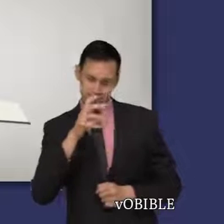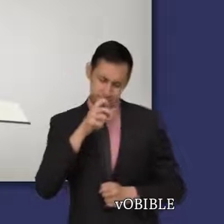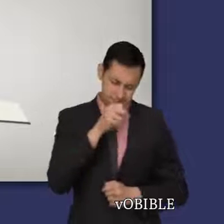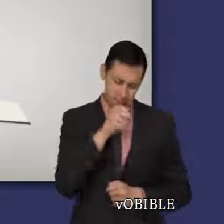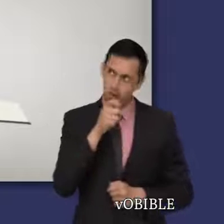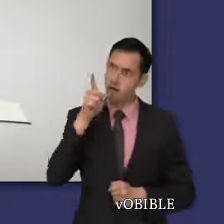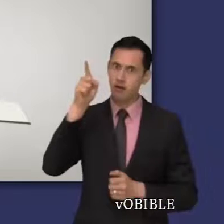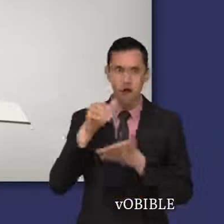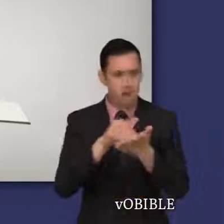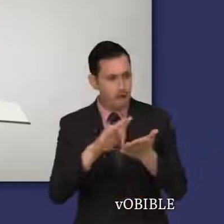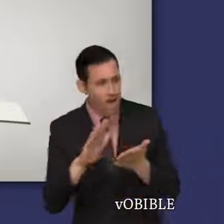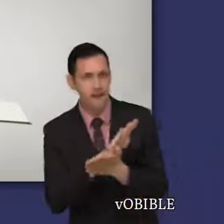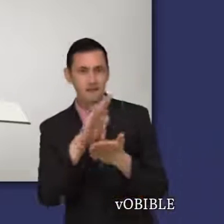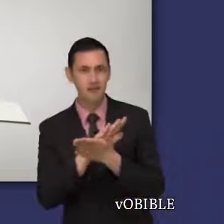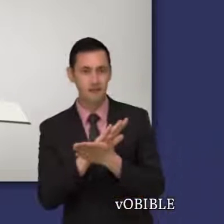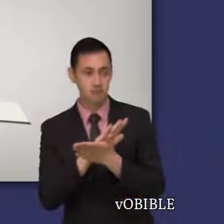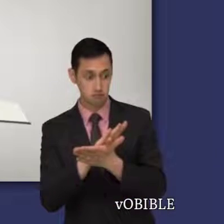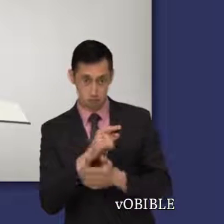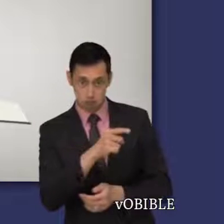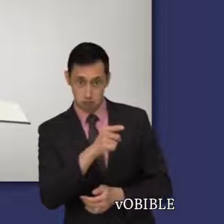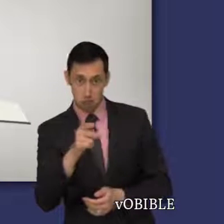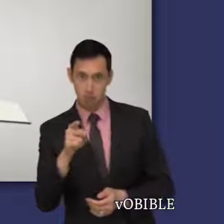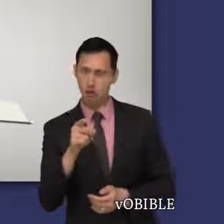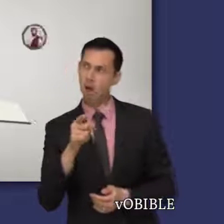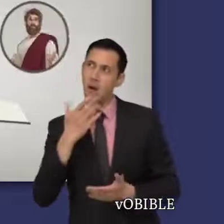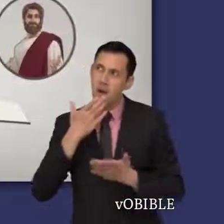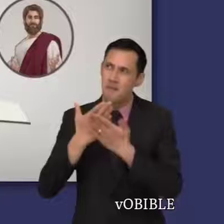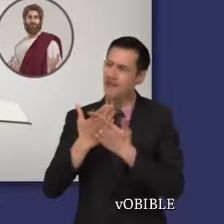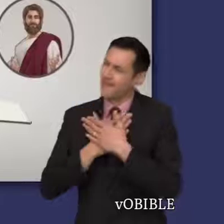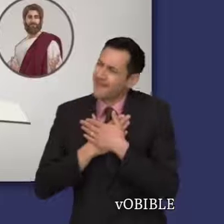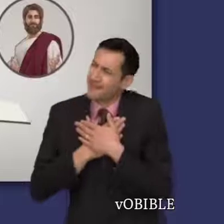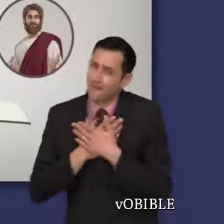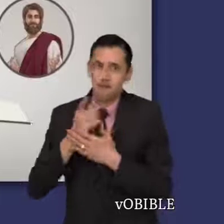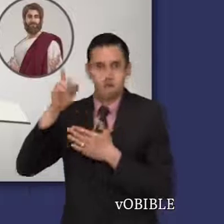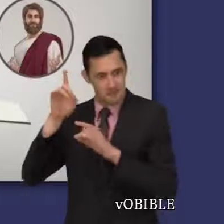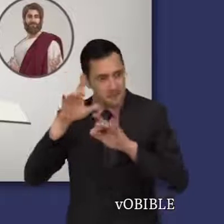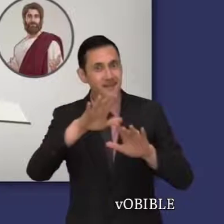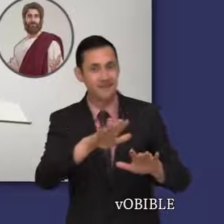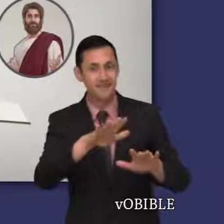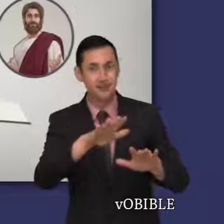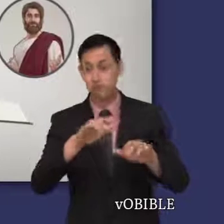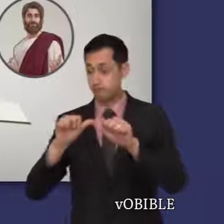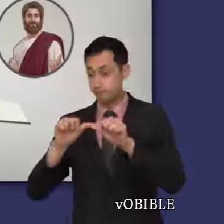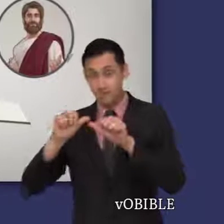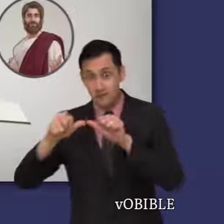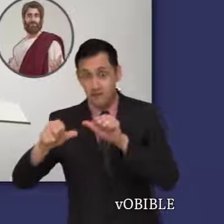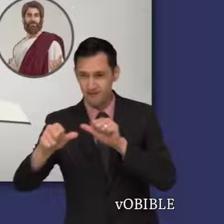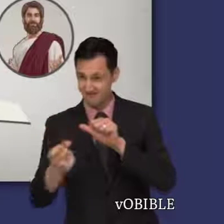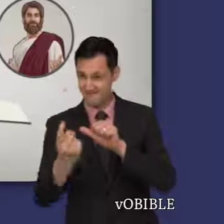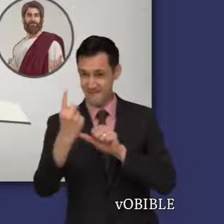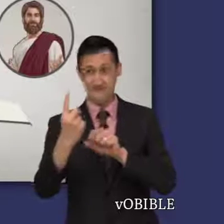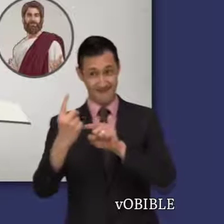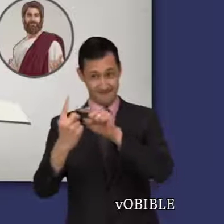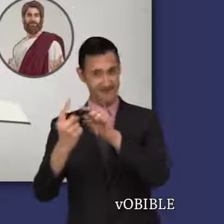who love and obey Him. And note how the book contributes to the history of David's family line, which produced the